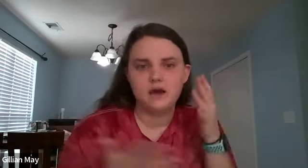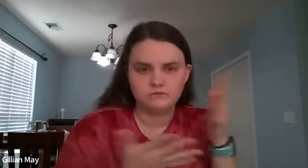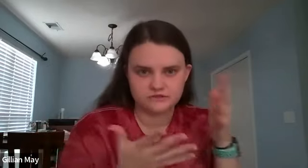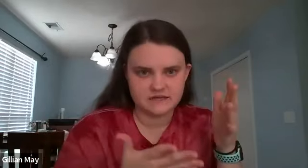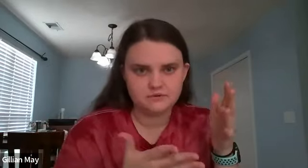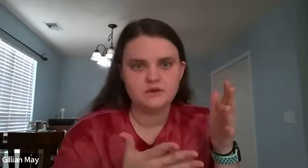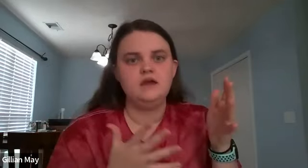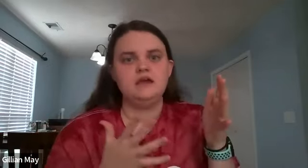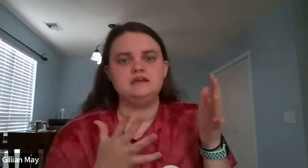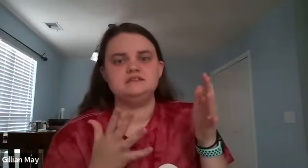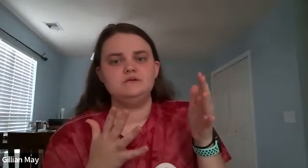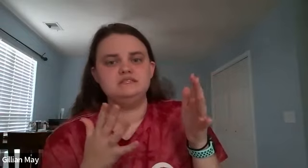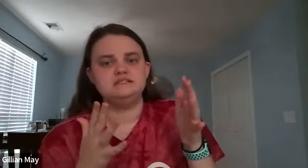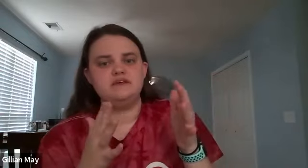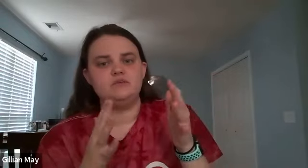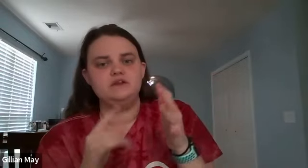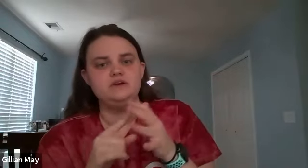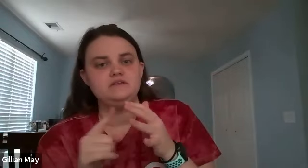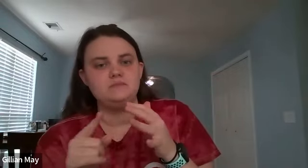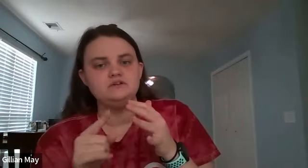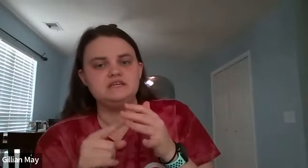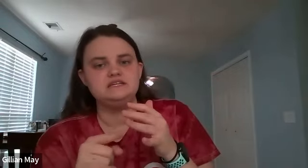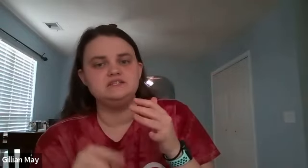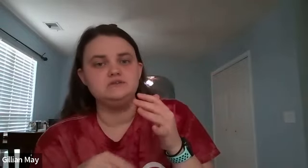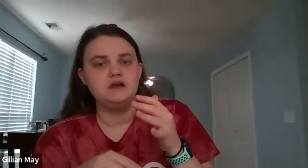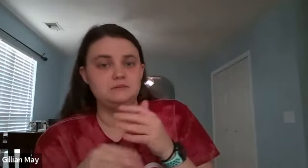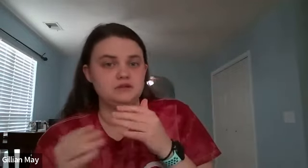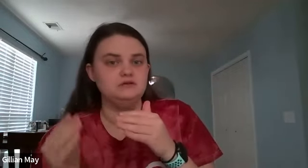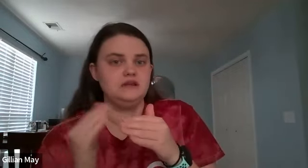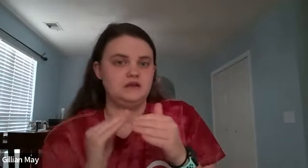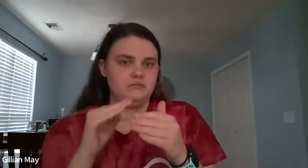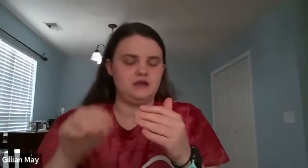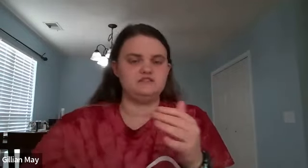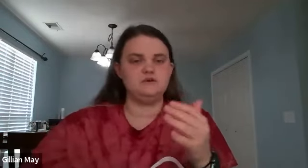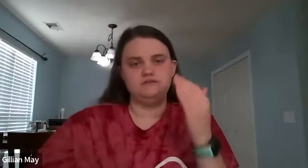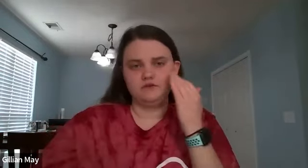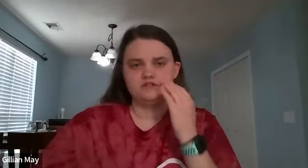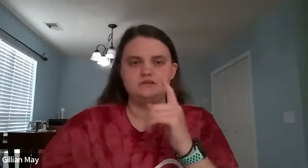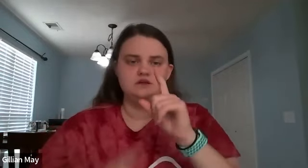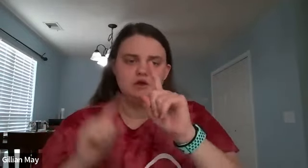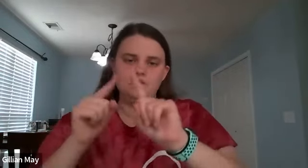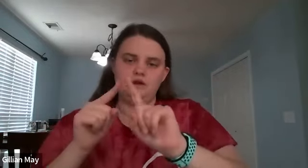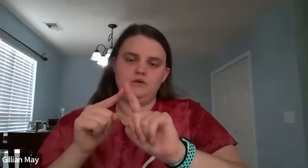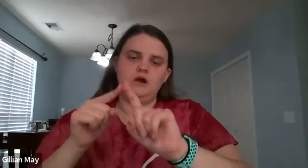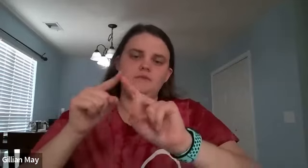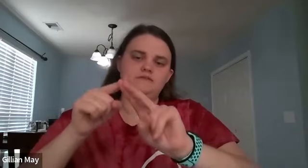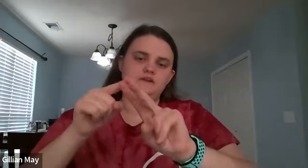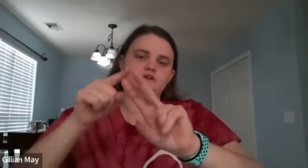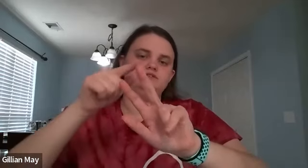helpful tip is I always like to say that when with numbers, they tend to kind of build and go back. So like if you notice we go up our